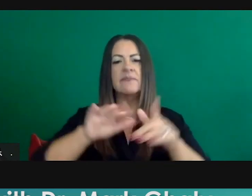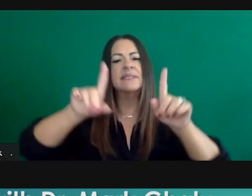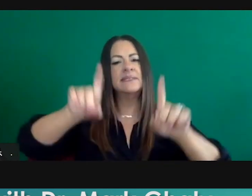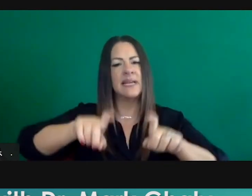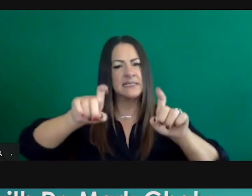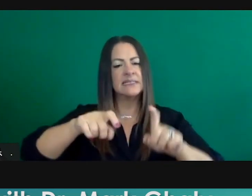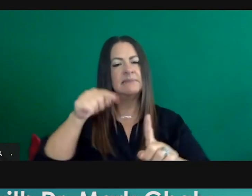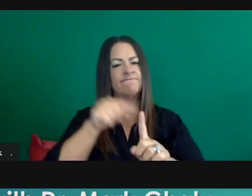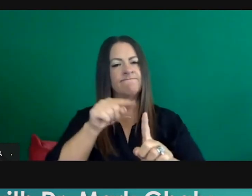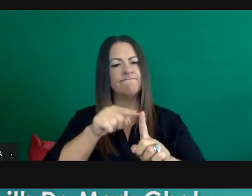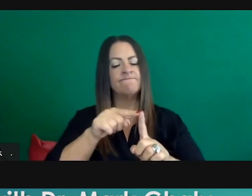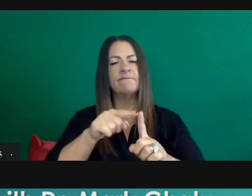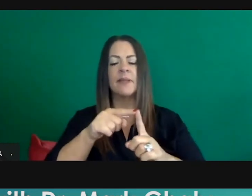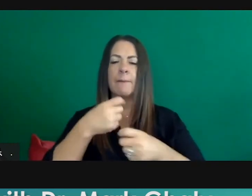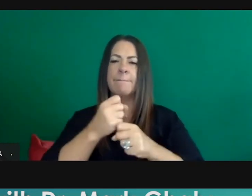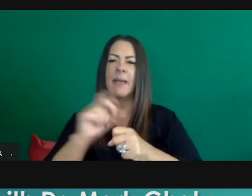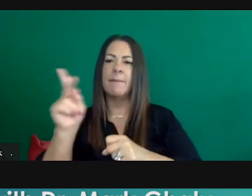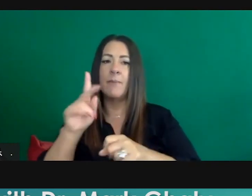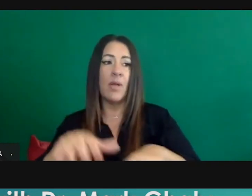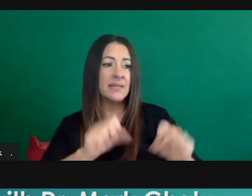gives individuals confidence